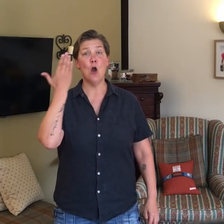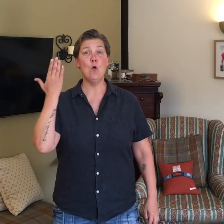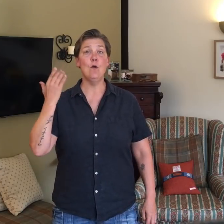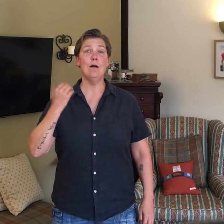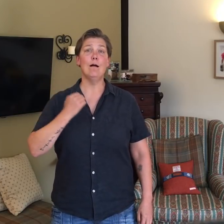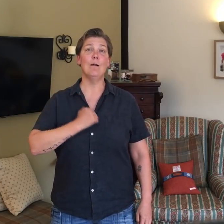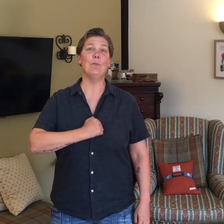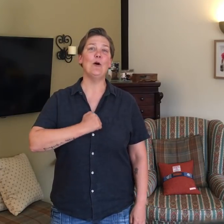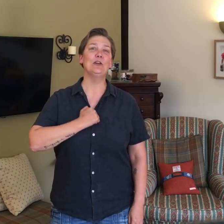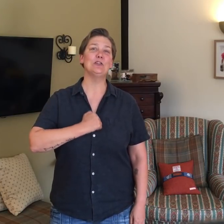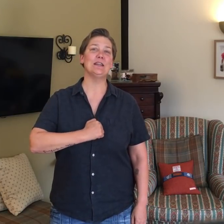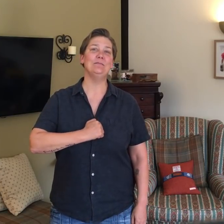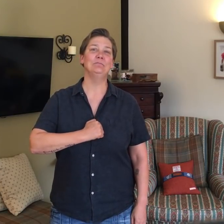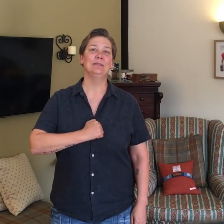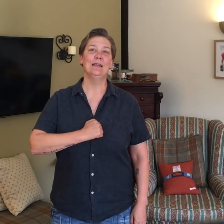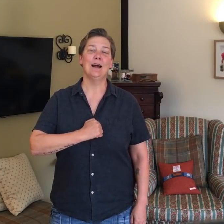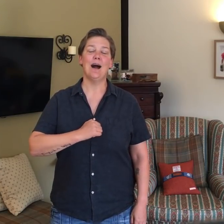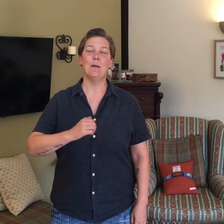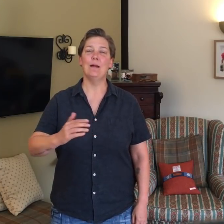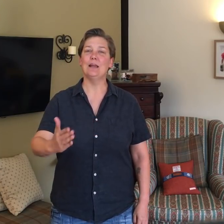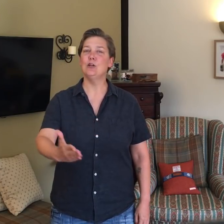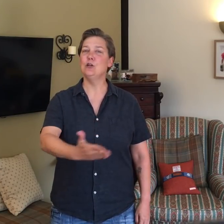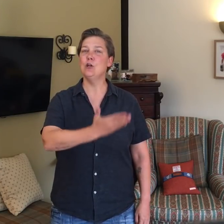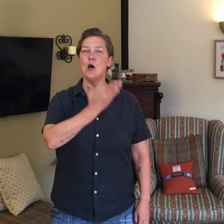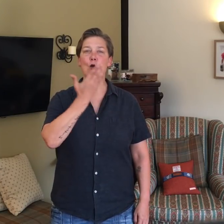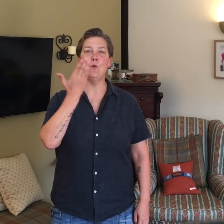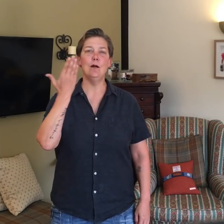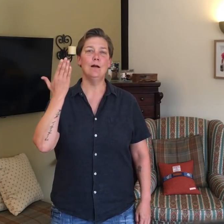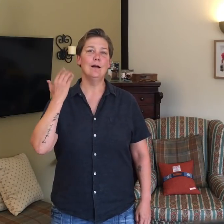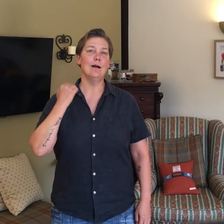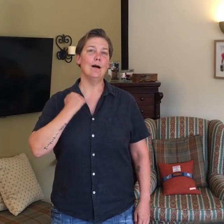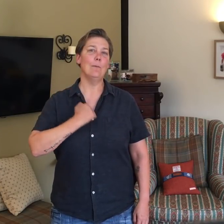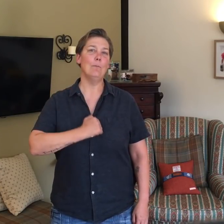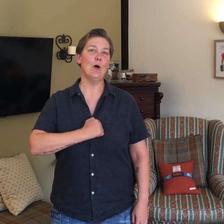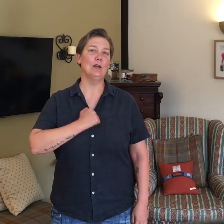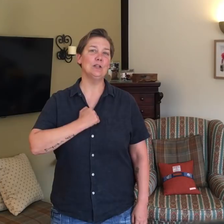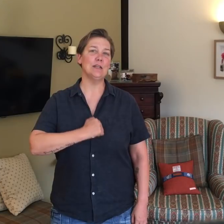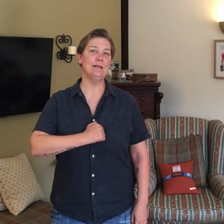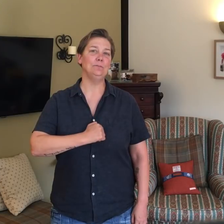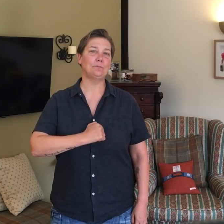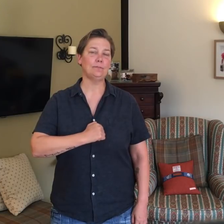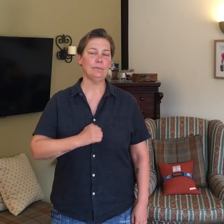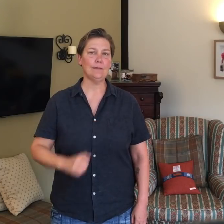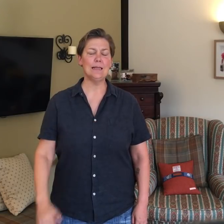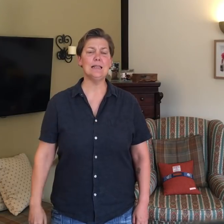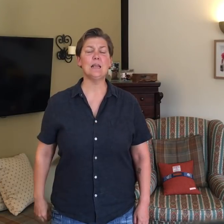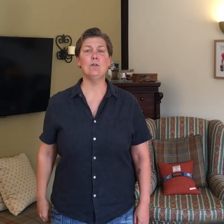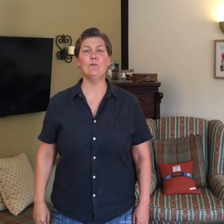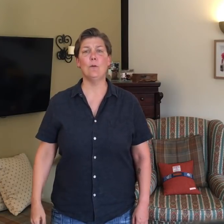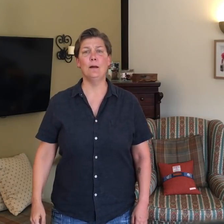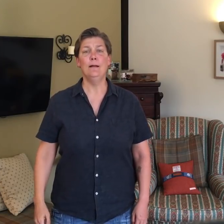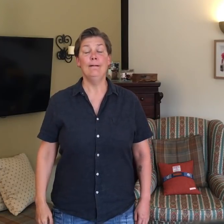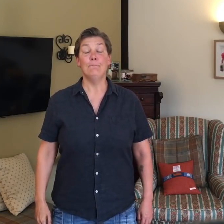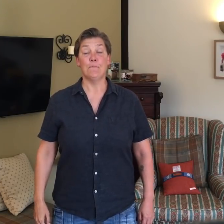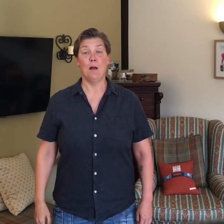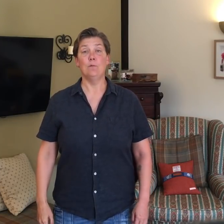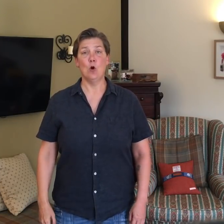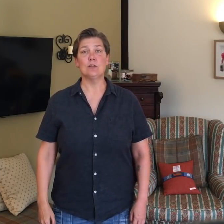no apology. I make no apology. Let's go from I'm not